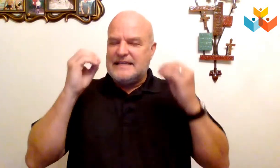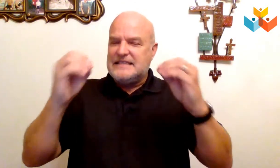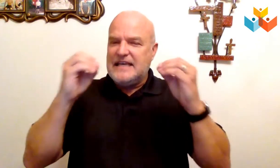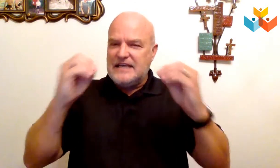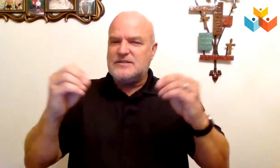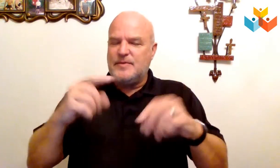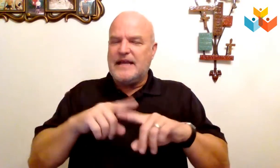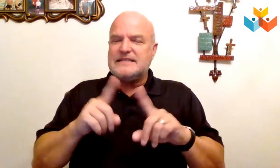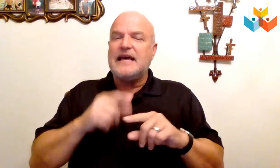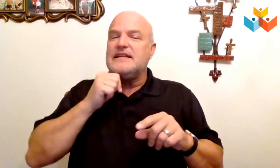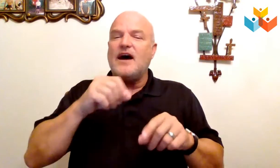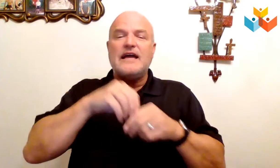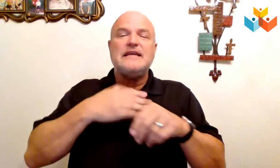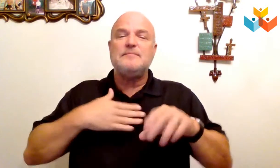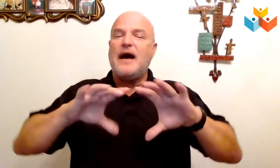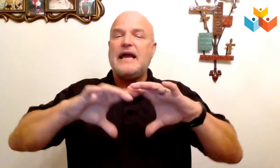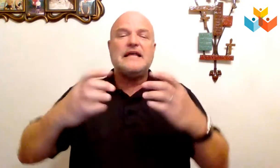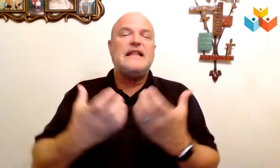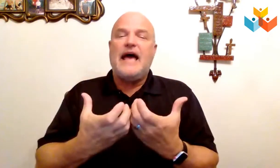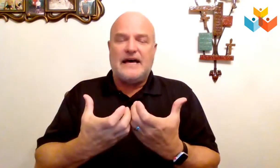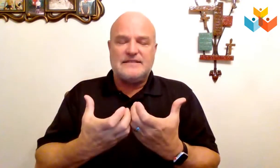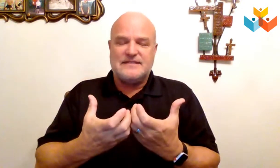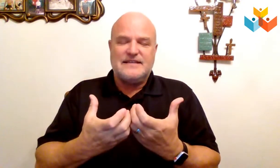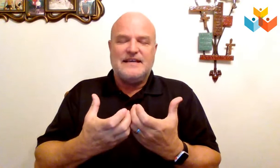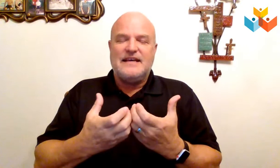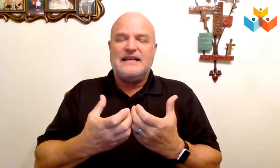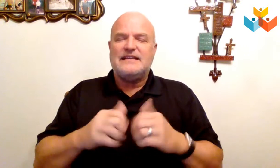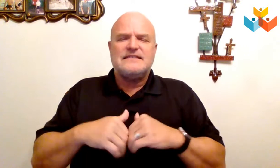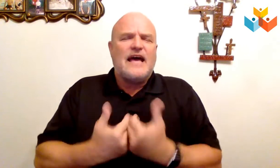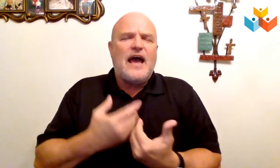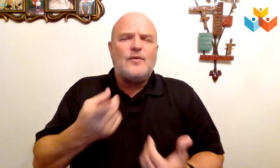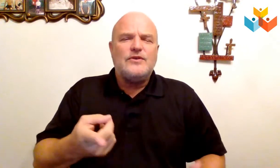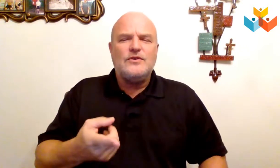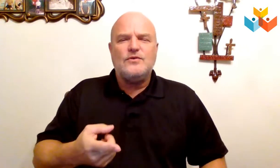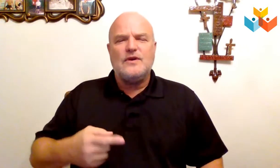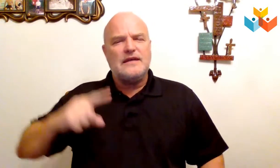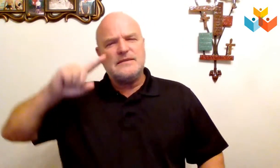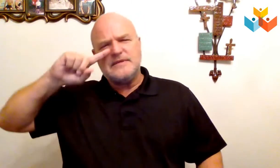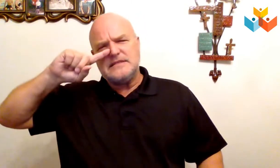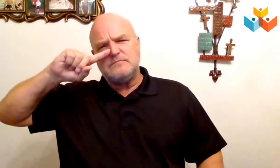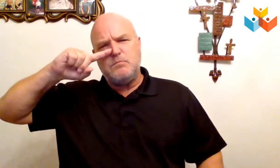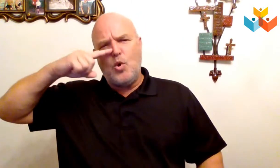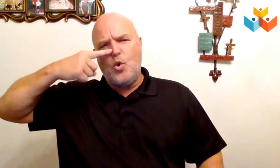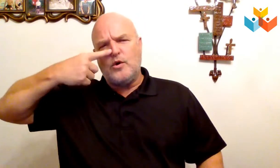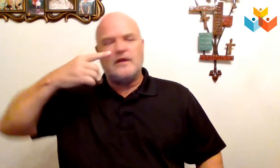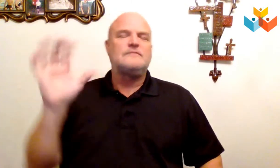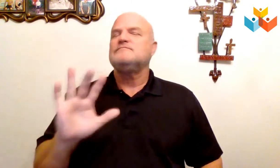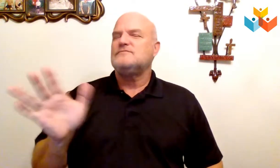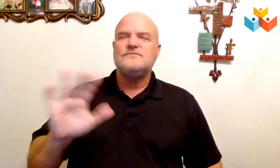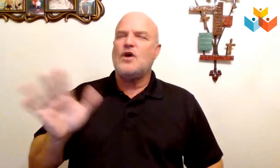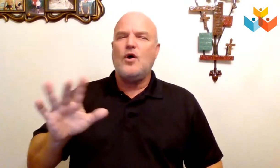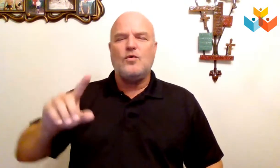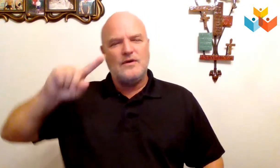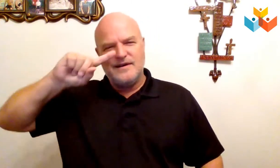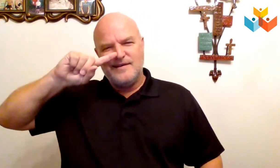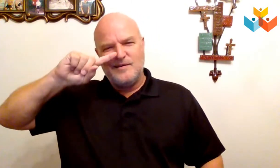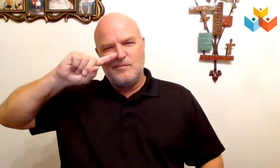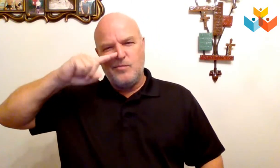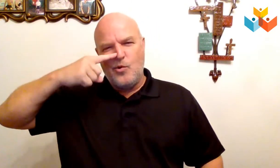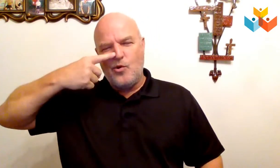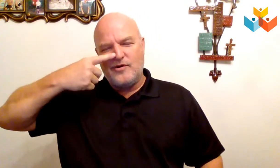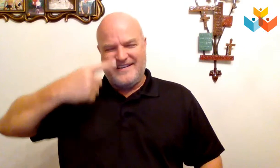So one that I teach, but I say not in my class is, how are you? Somebody says